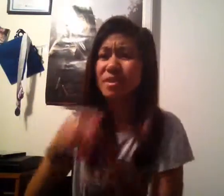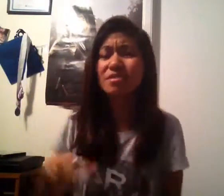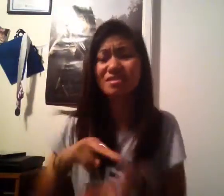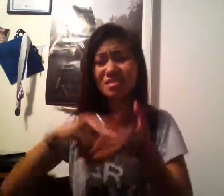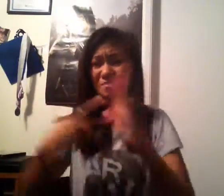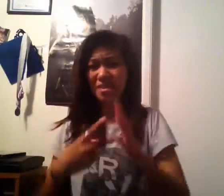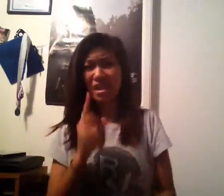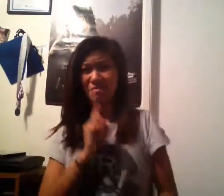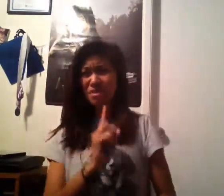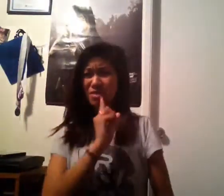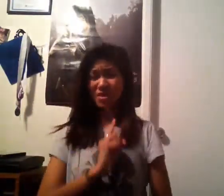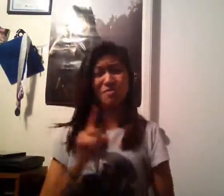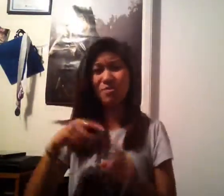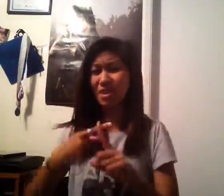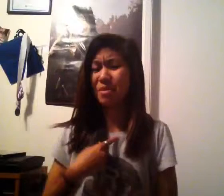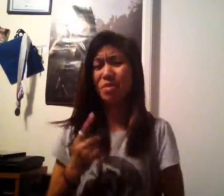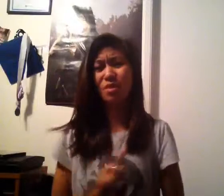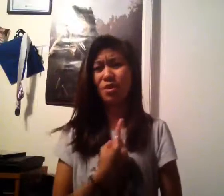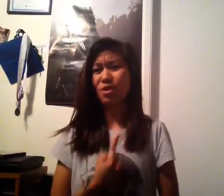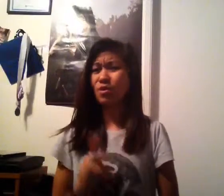Doesn't mean I'm lonely when I'm alone.